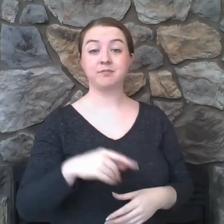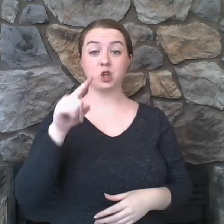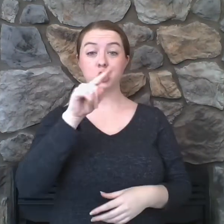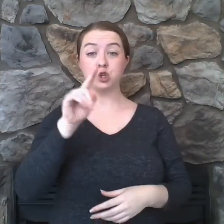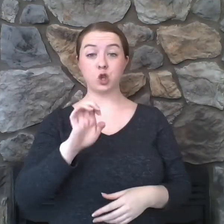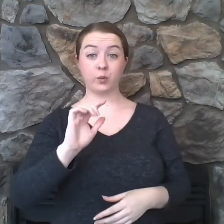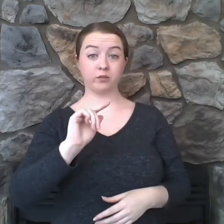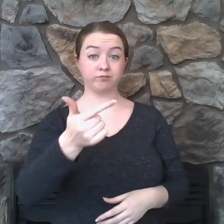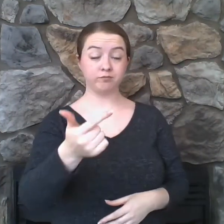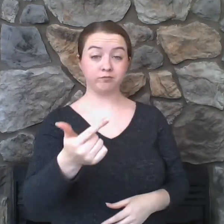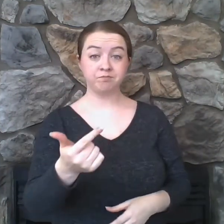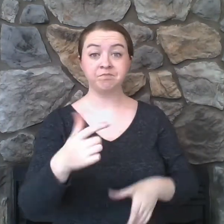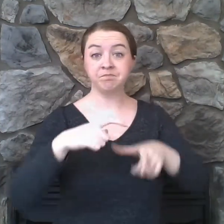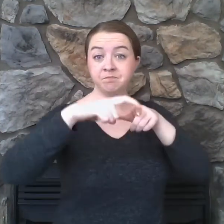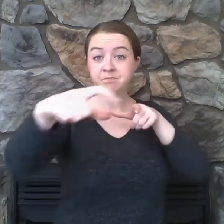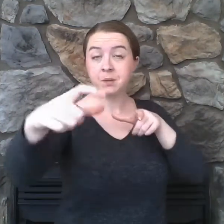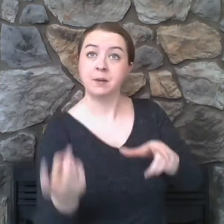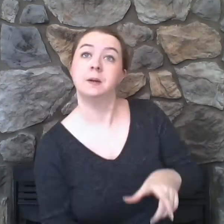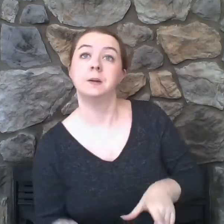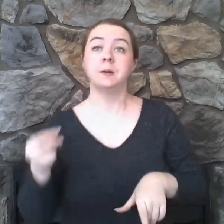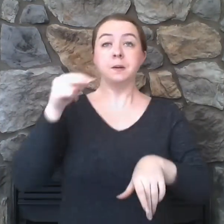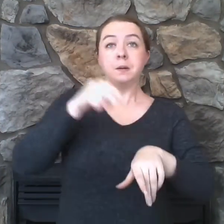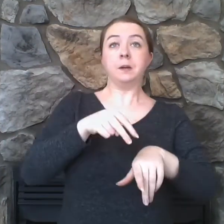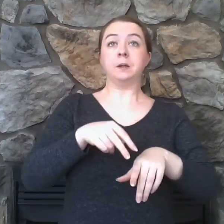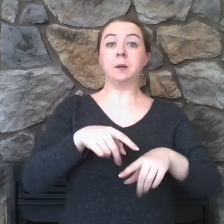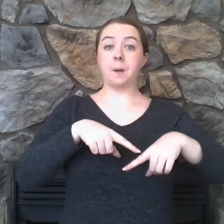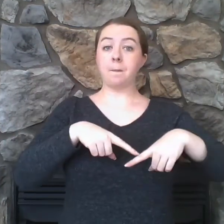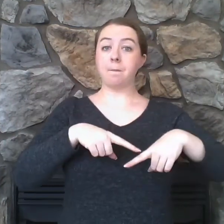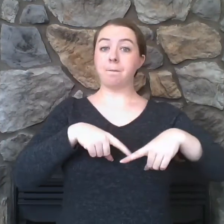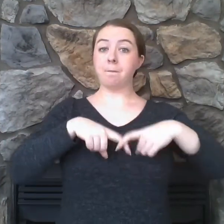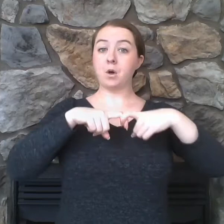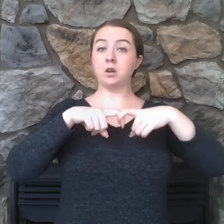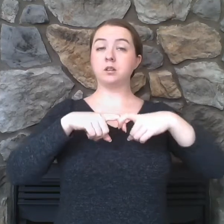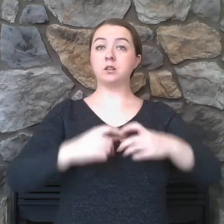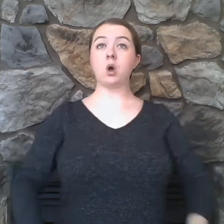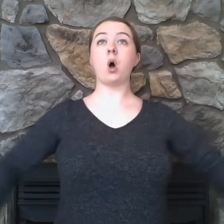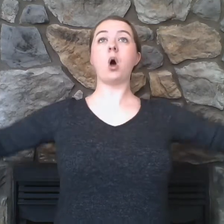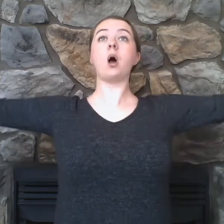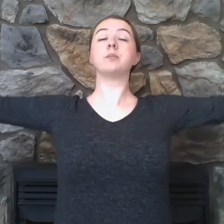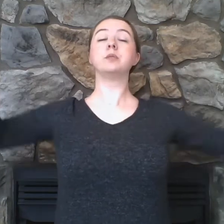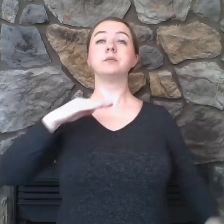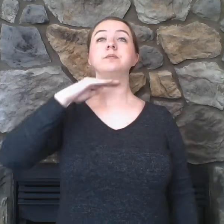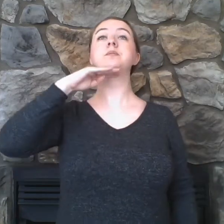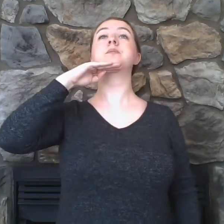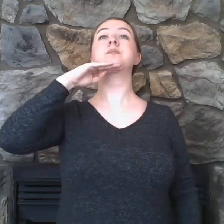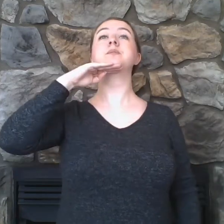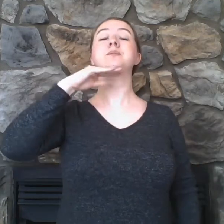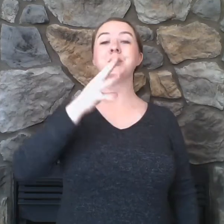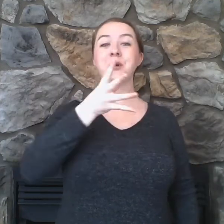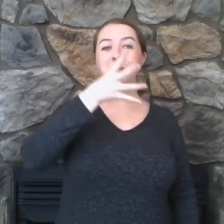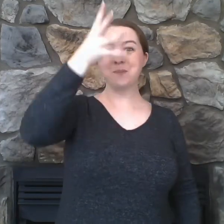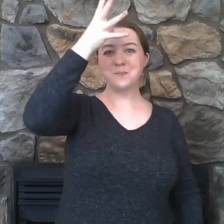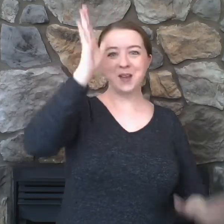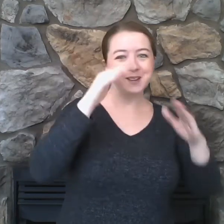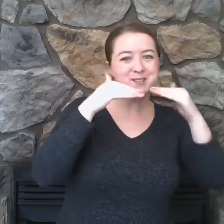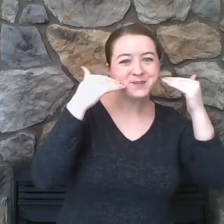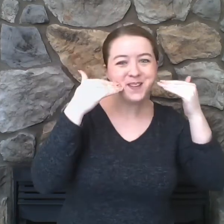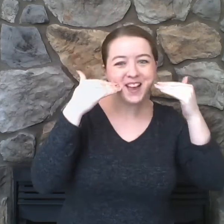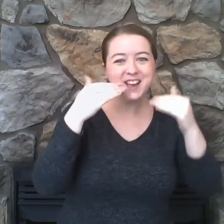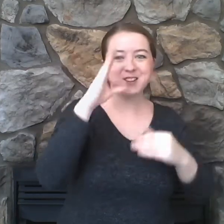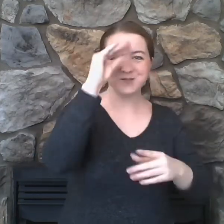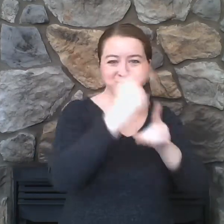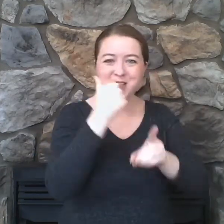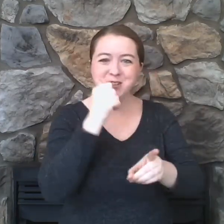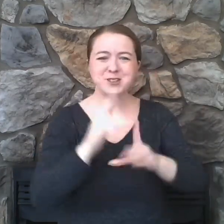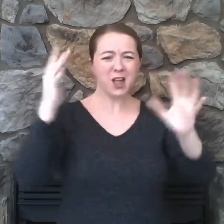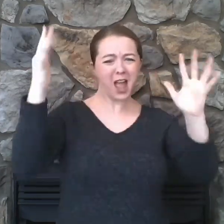beam. She paused and lifted her arms and her chin. Her parents smiled and her brother